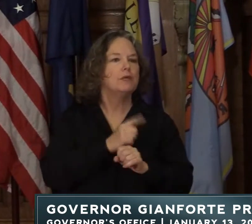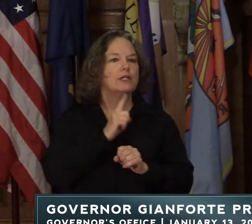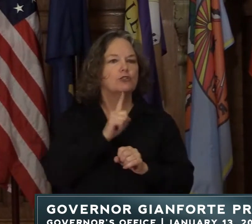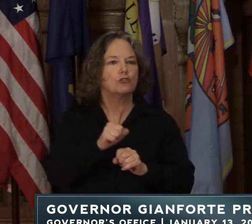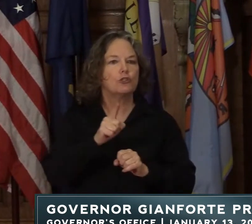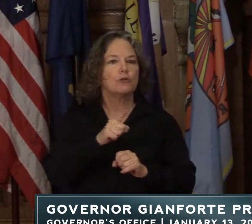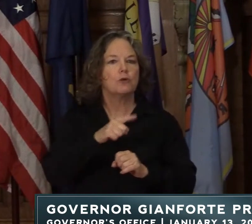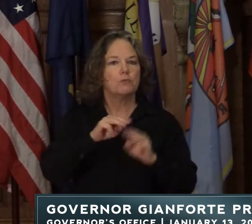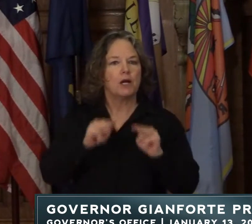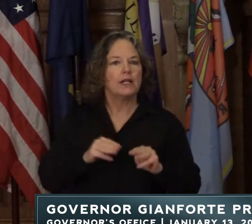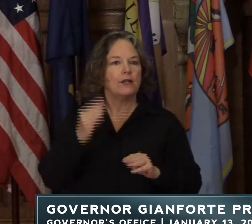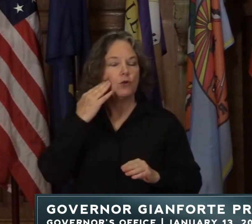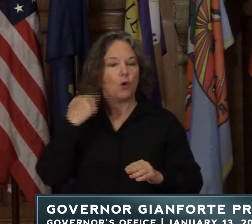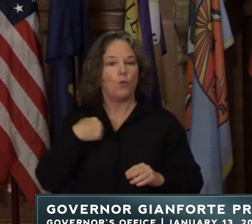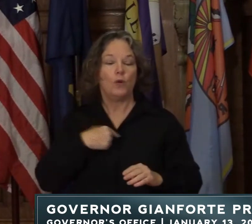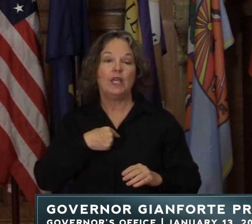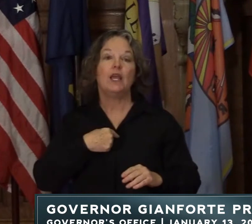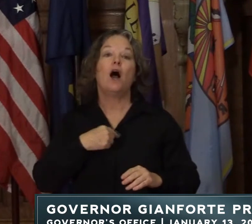ready.